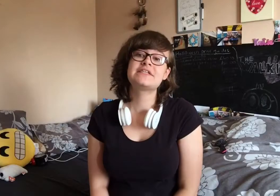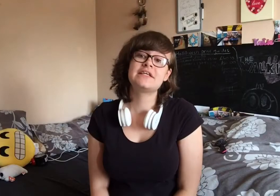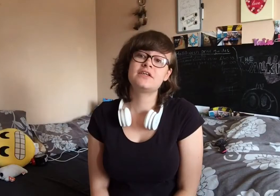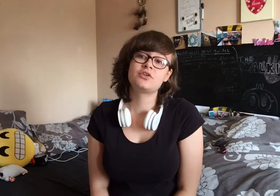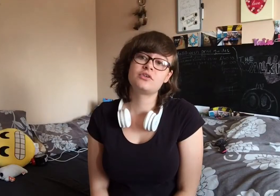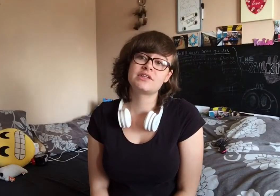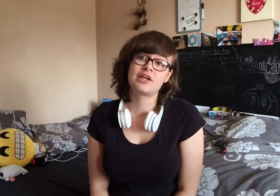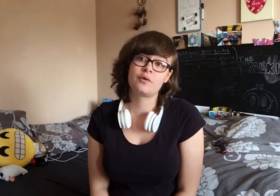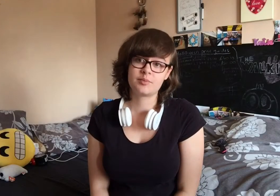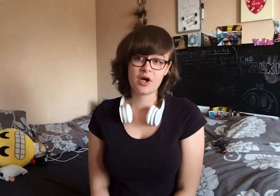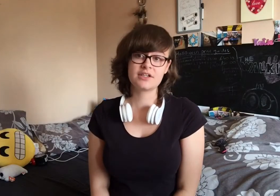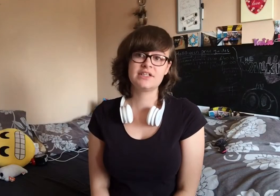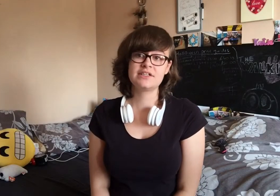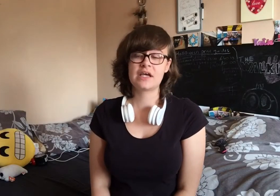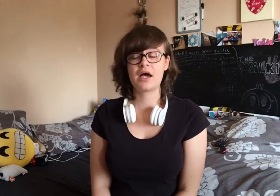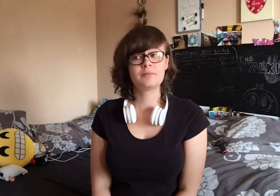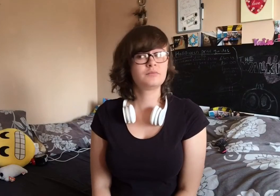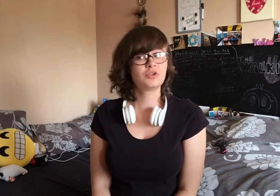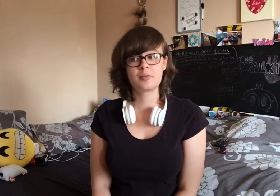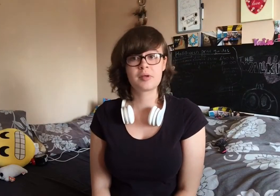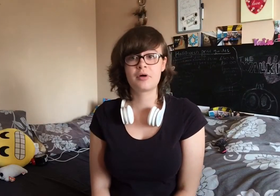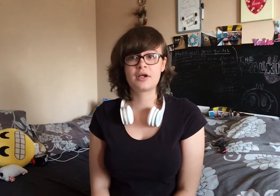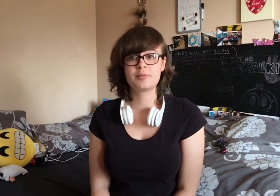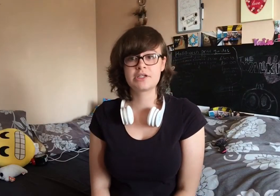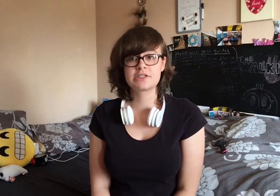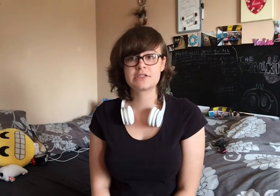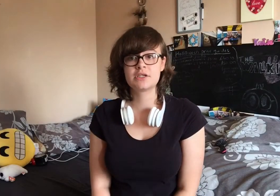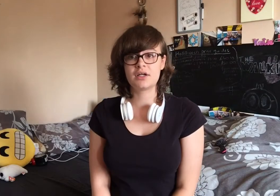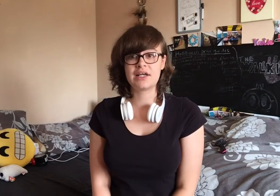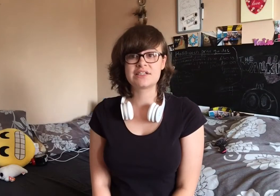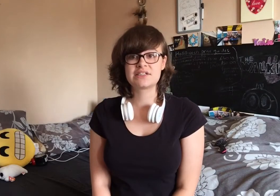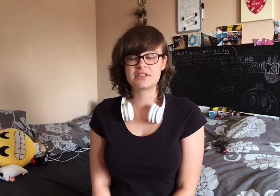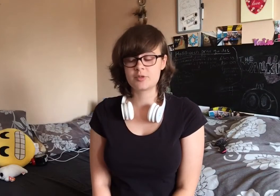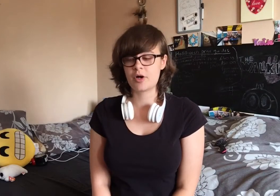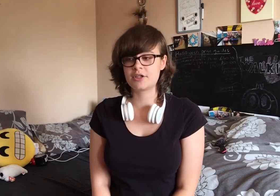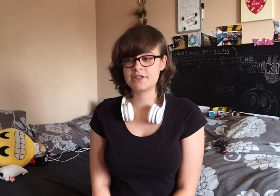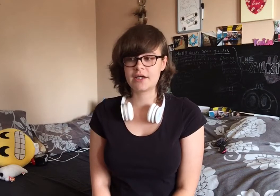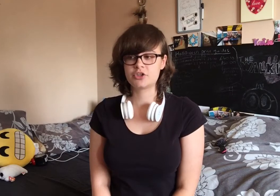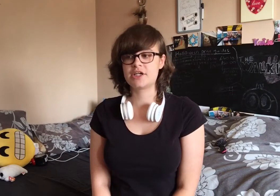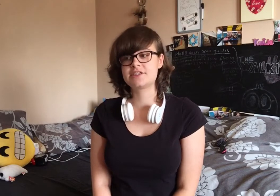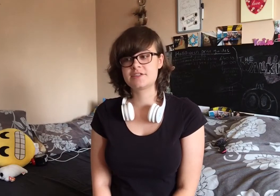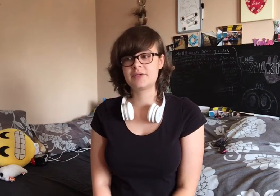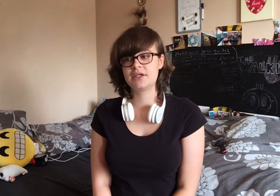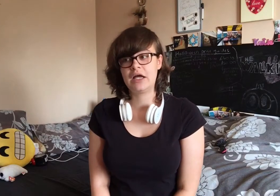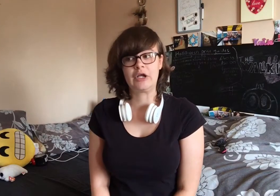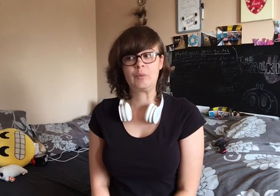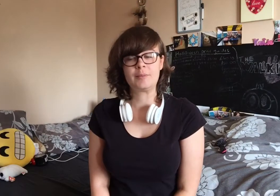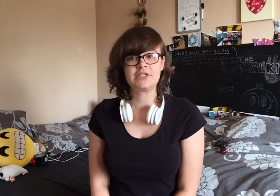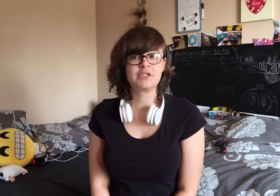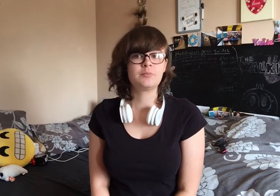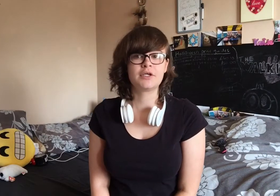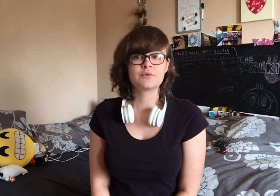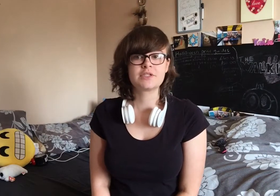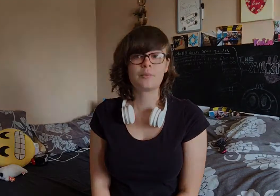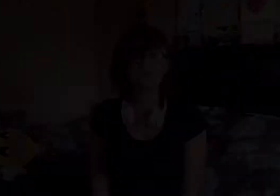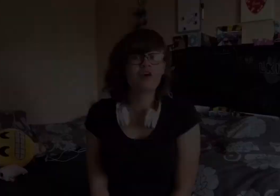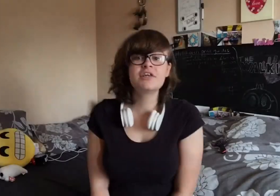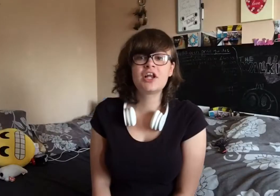sitting indoors than going to parties. I'm not a big party person, unless it's a party that interests me. I don't want to be touching butts with someone. I really like